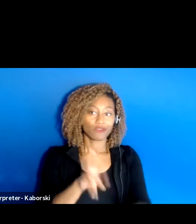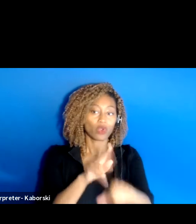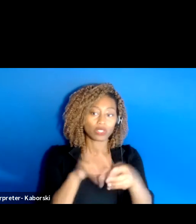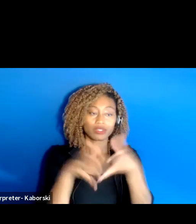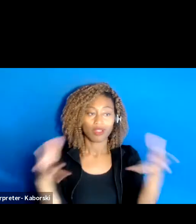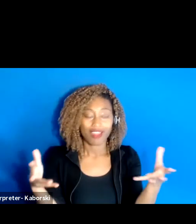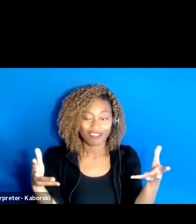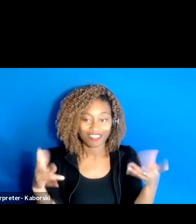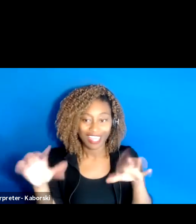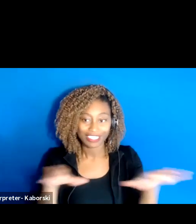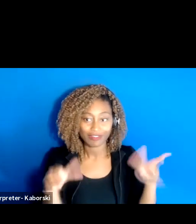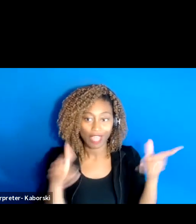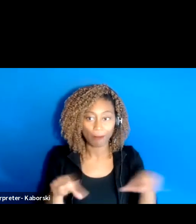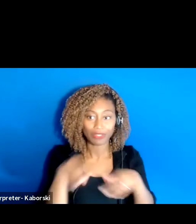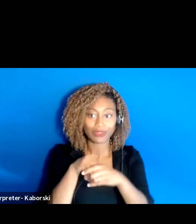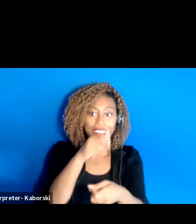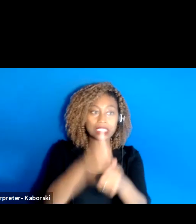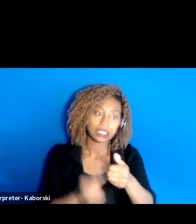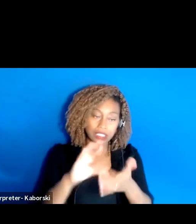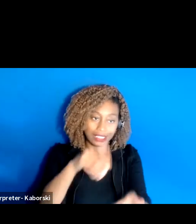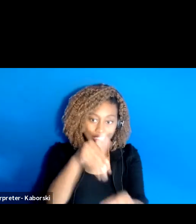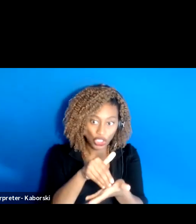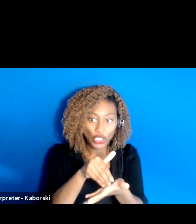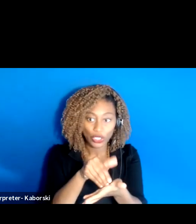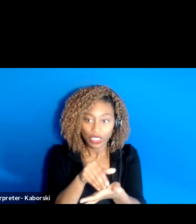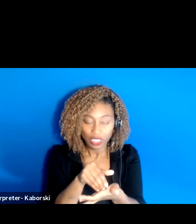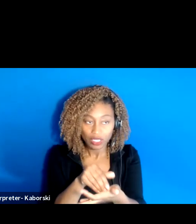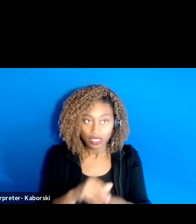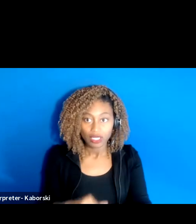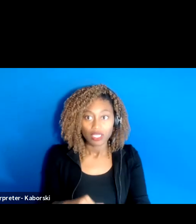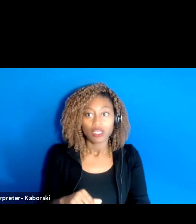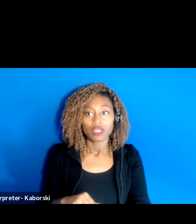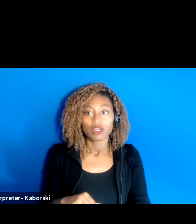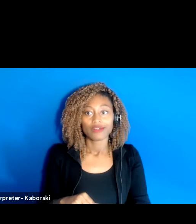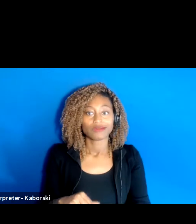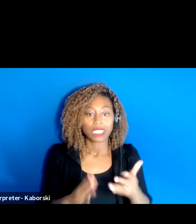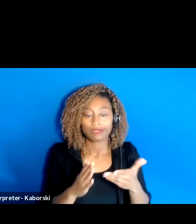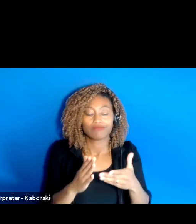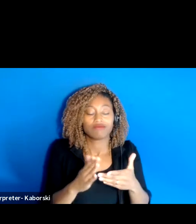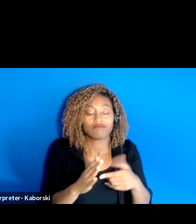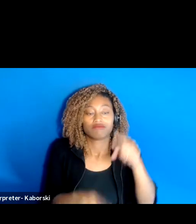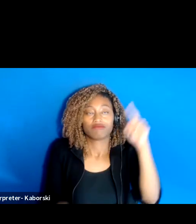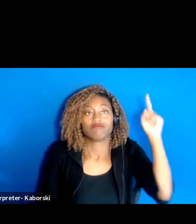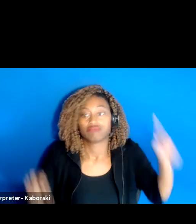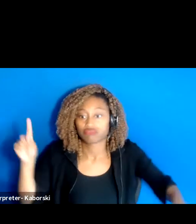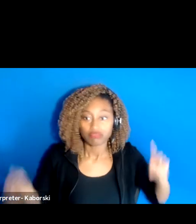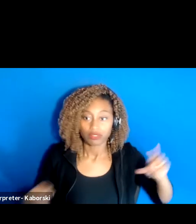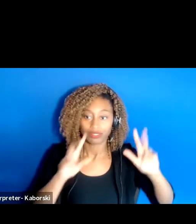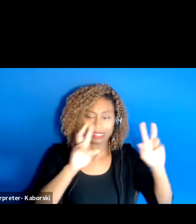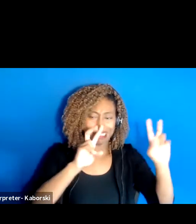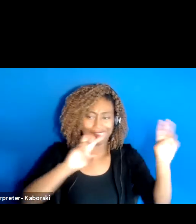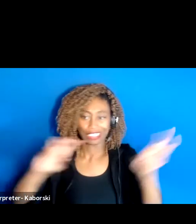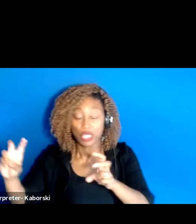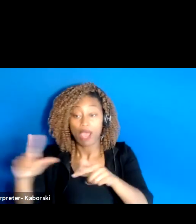activities happening within each center on a wide breadth of issues, but those are just